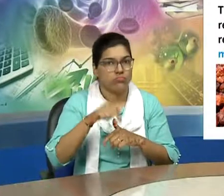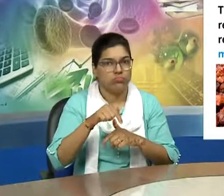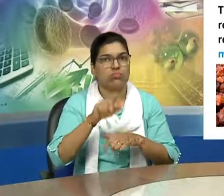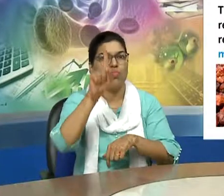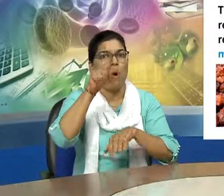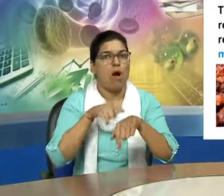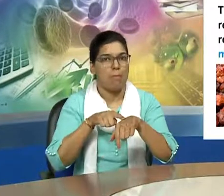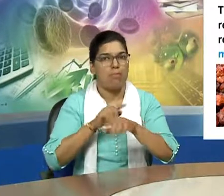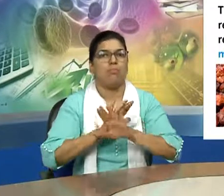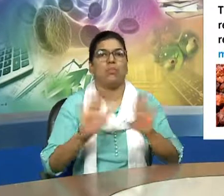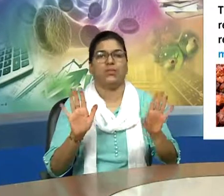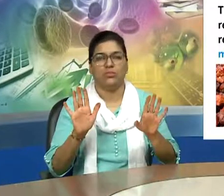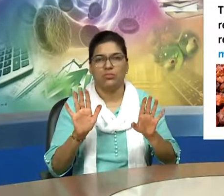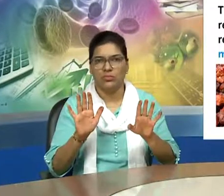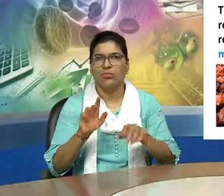non-renewable resources.